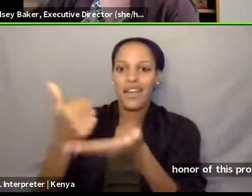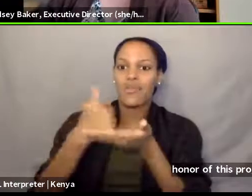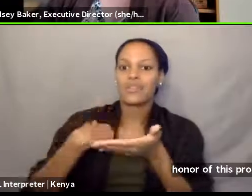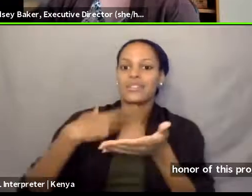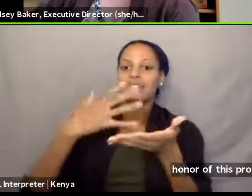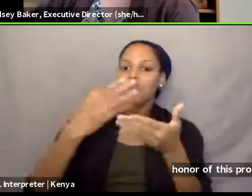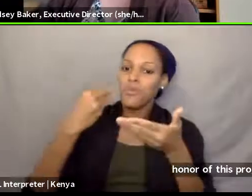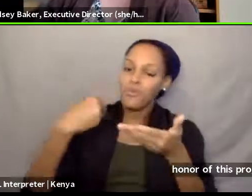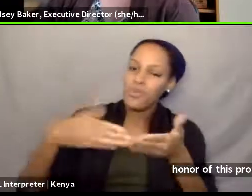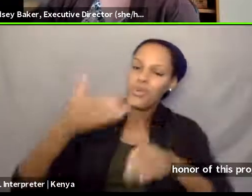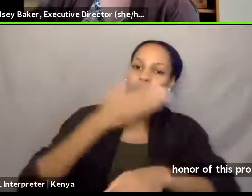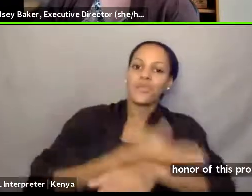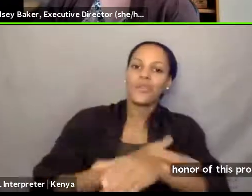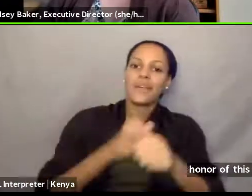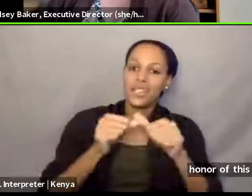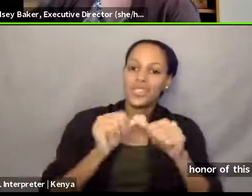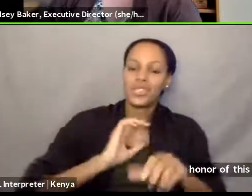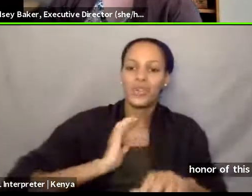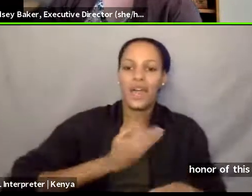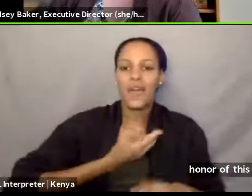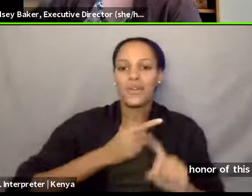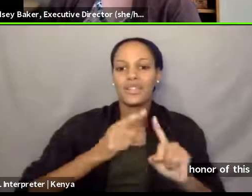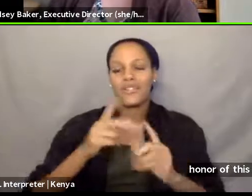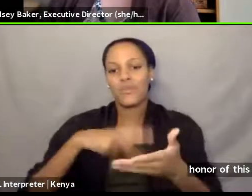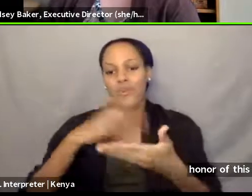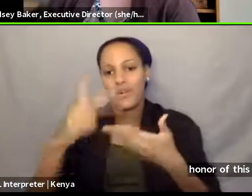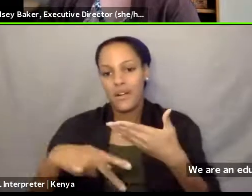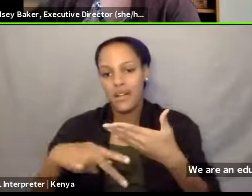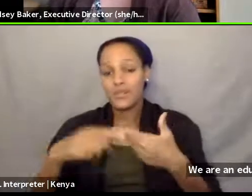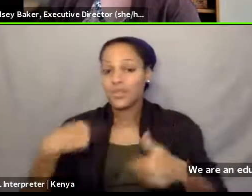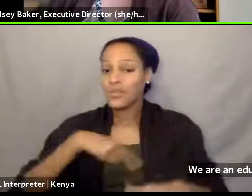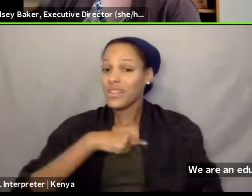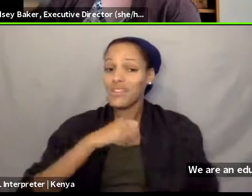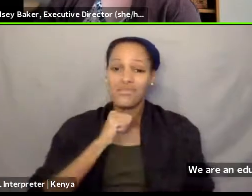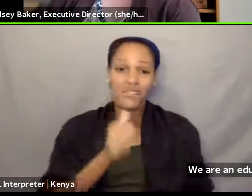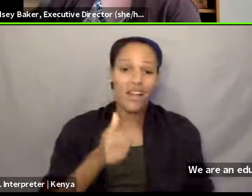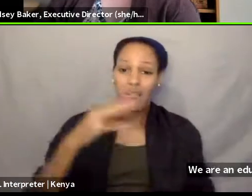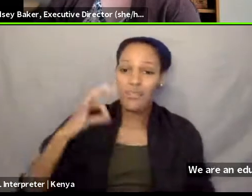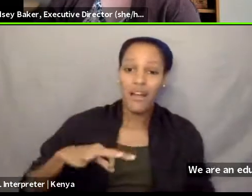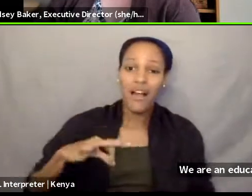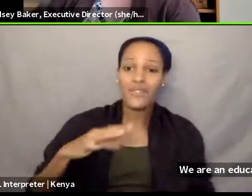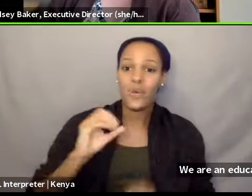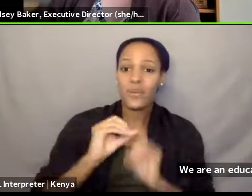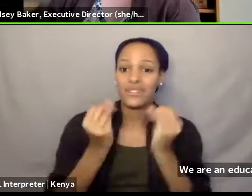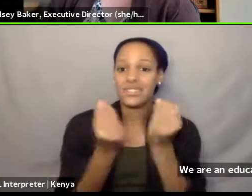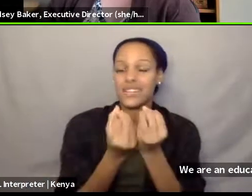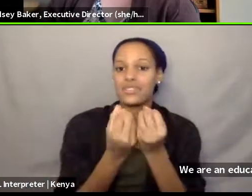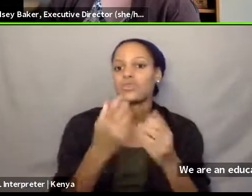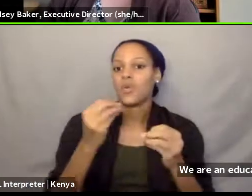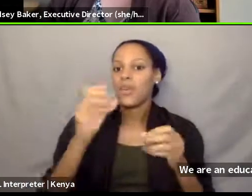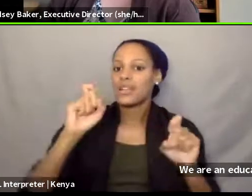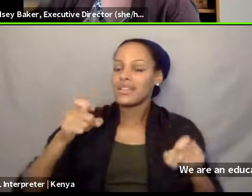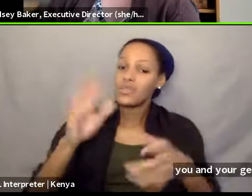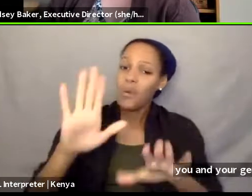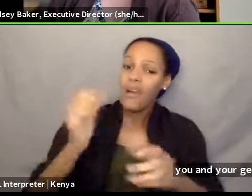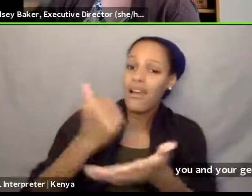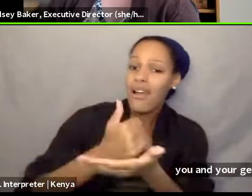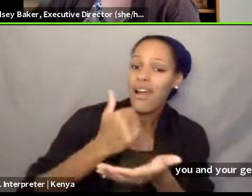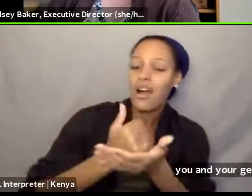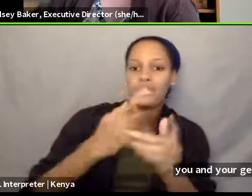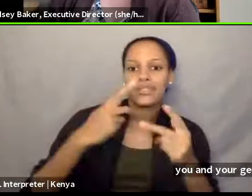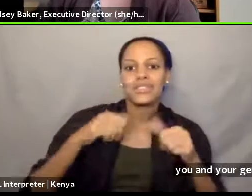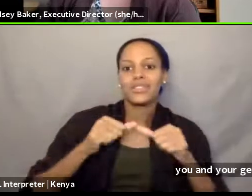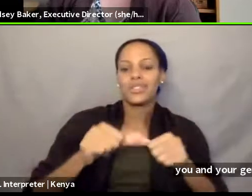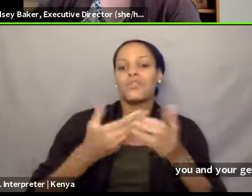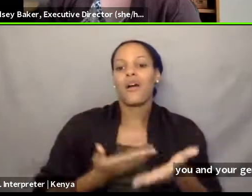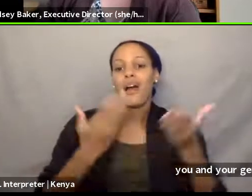an educational nonprofit, and it is people like you and your generosity that allows us to thrive and continue to offer over 1,000 free